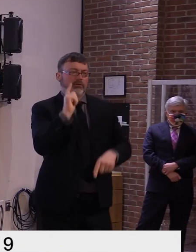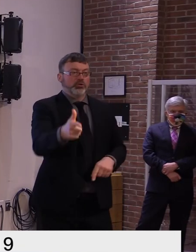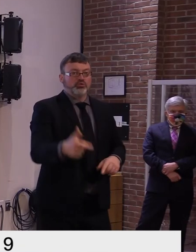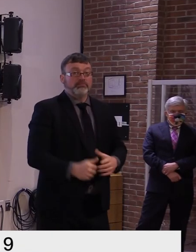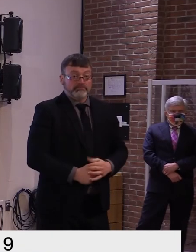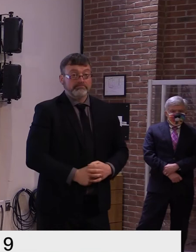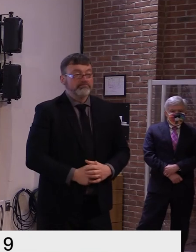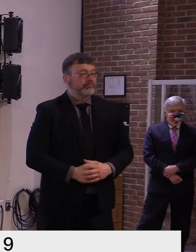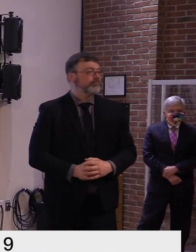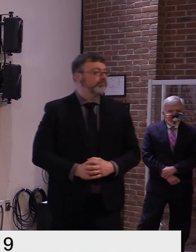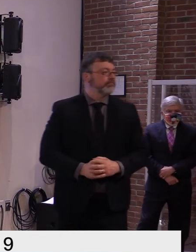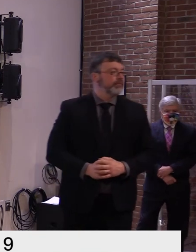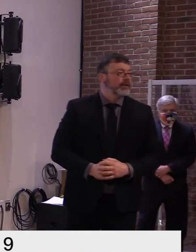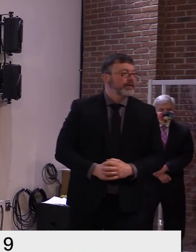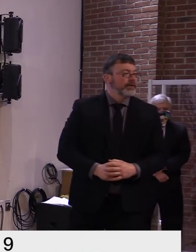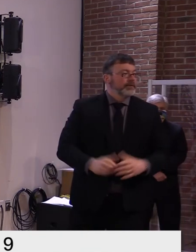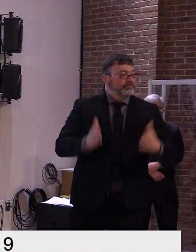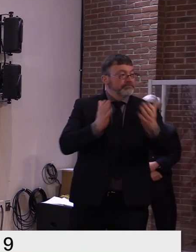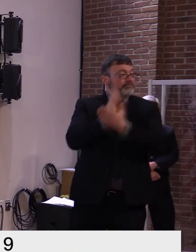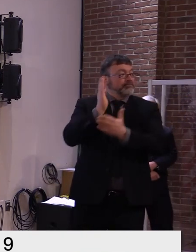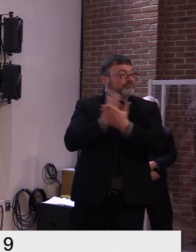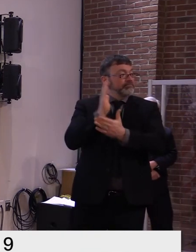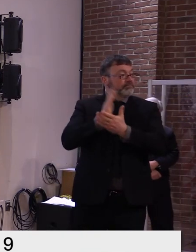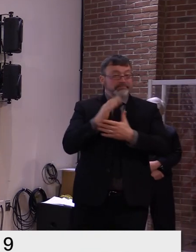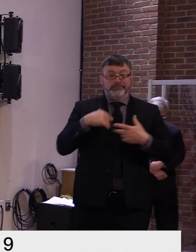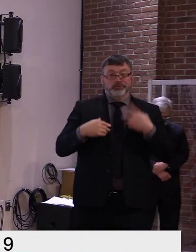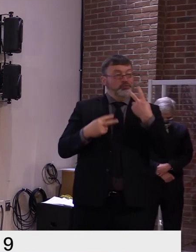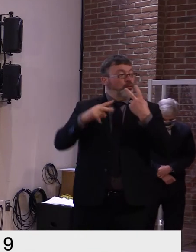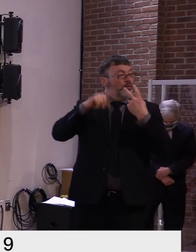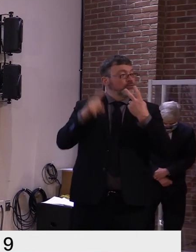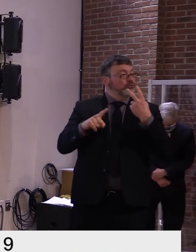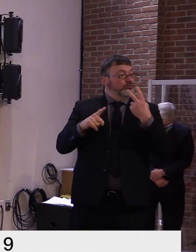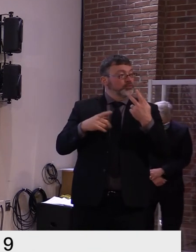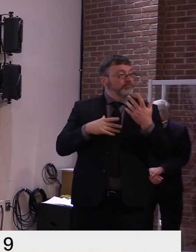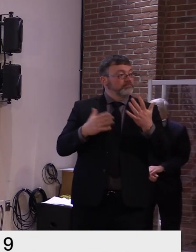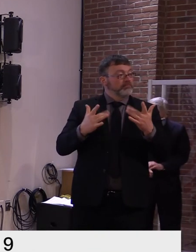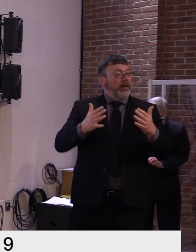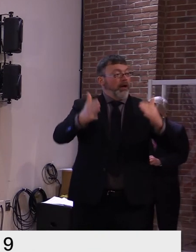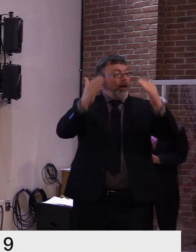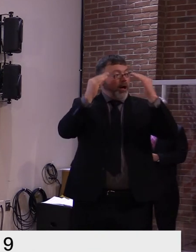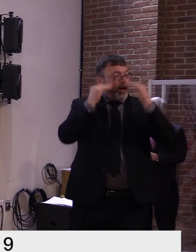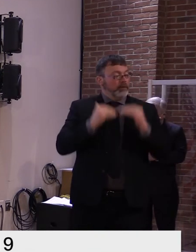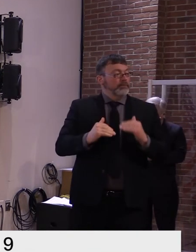Thank you all. Aaron VT Digger.